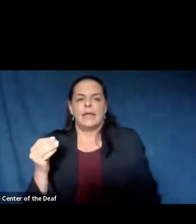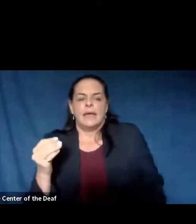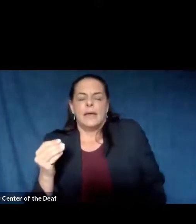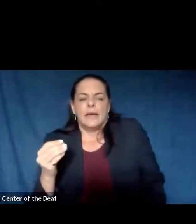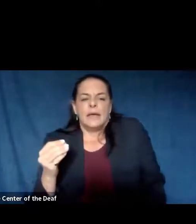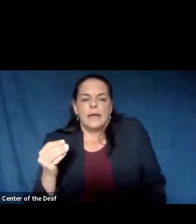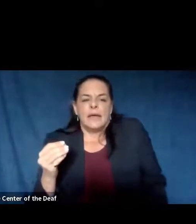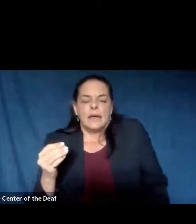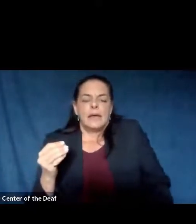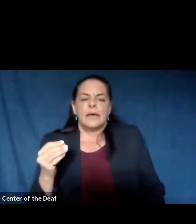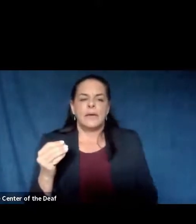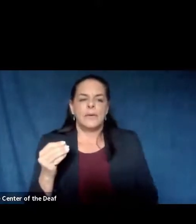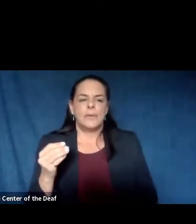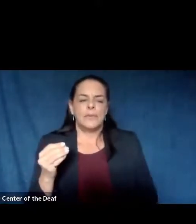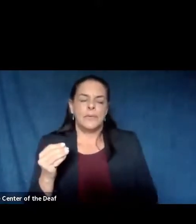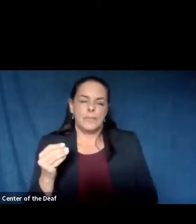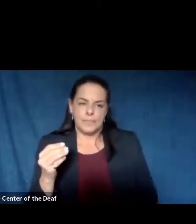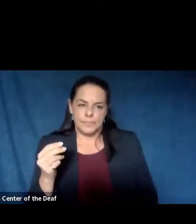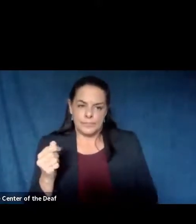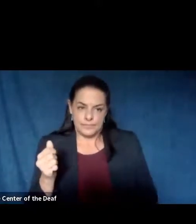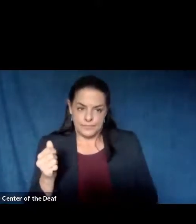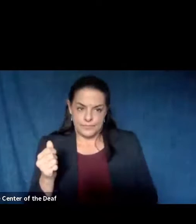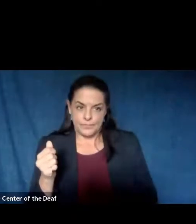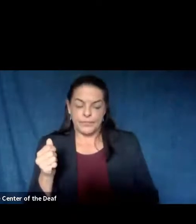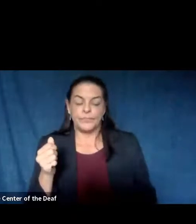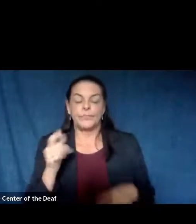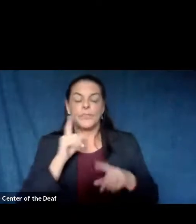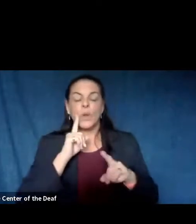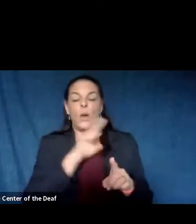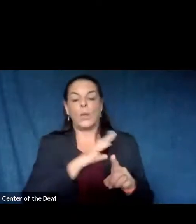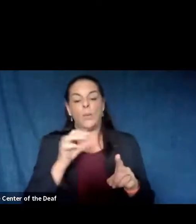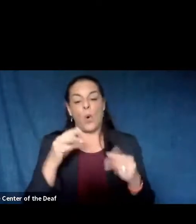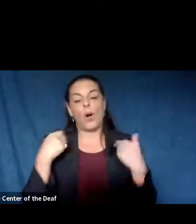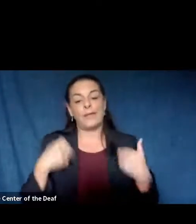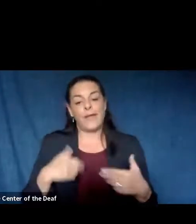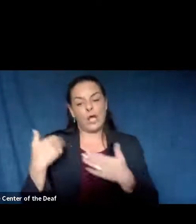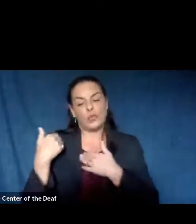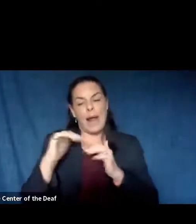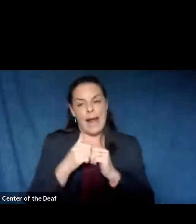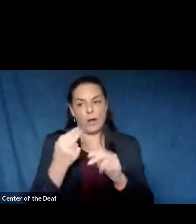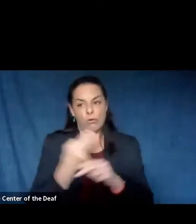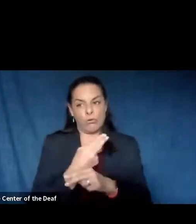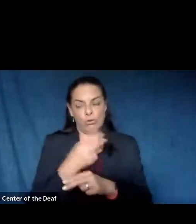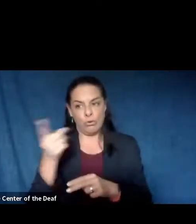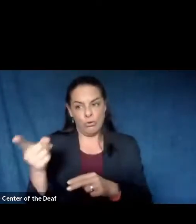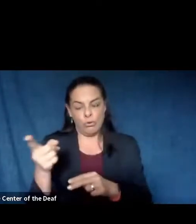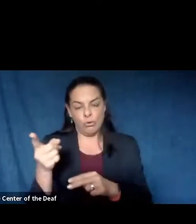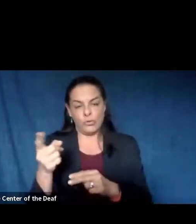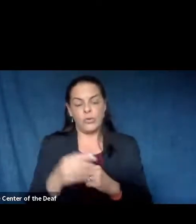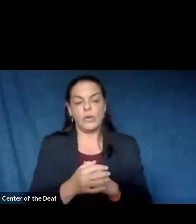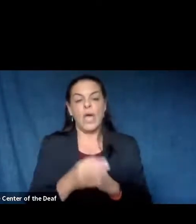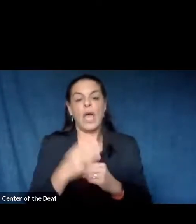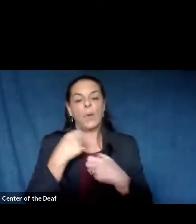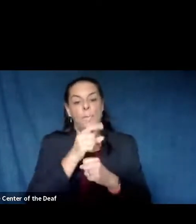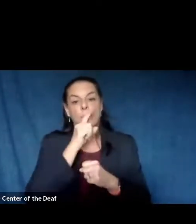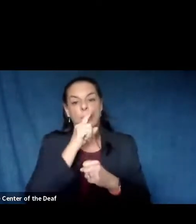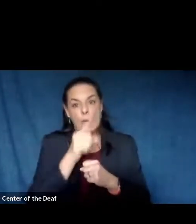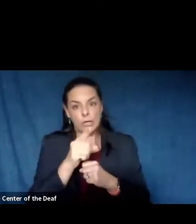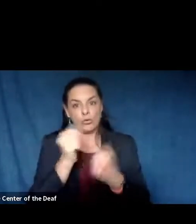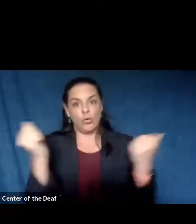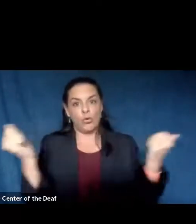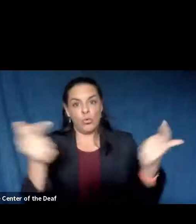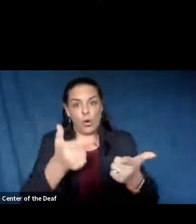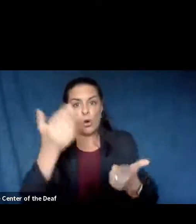You know, this is not, it's the responsibility of the Board of Health on how they use those, but I want to make sure that everyone knows